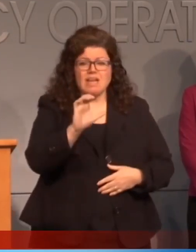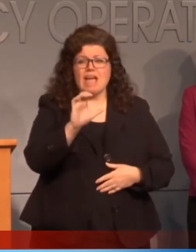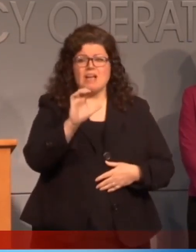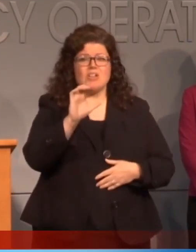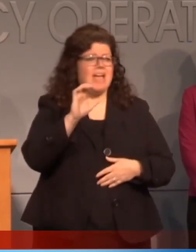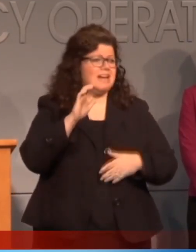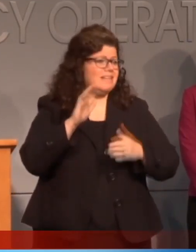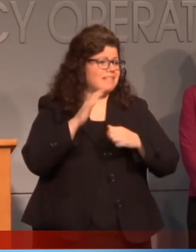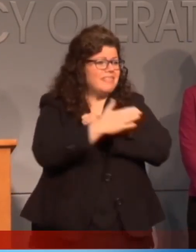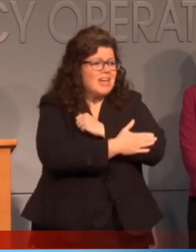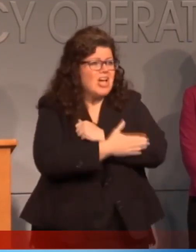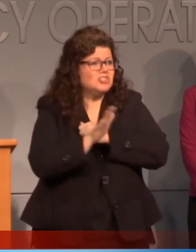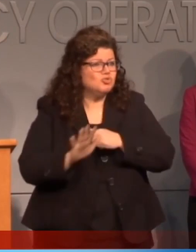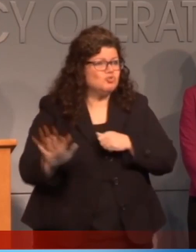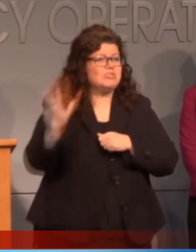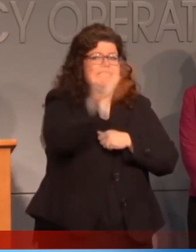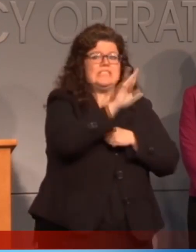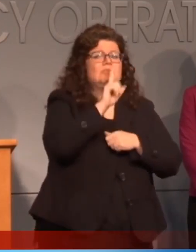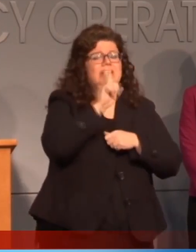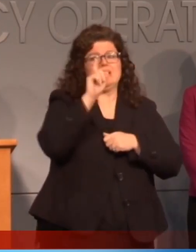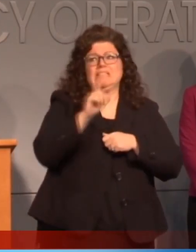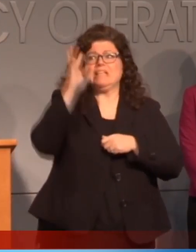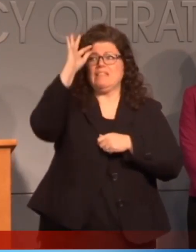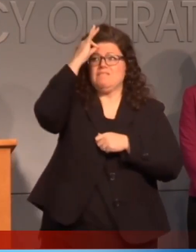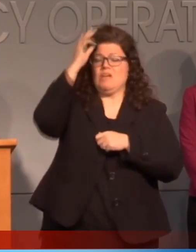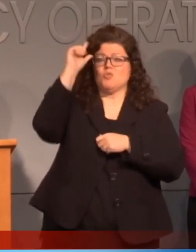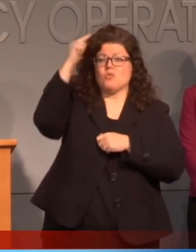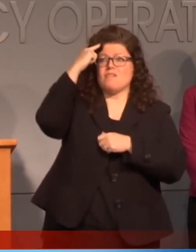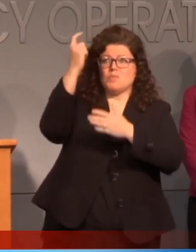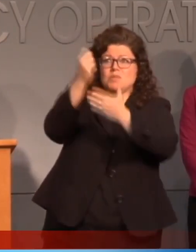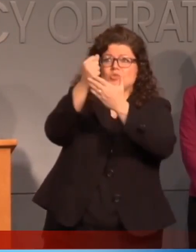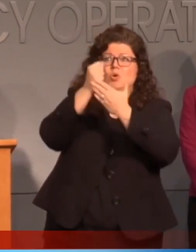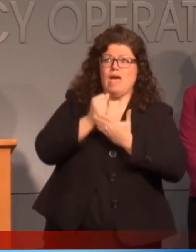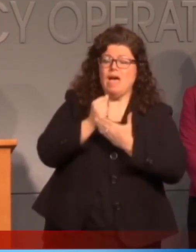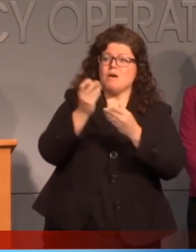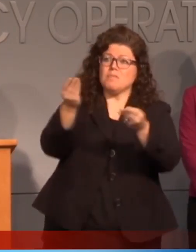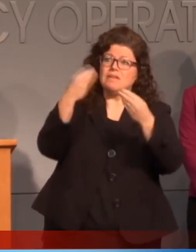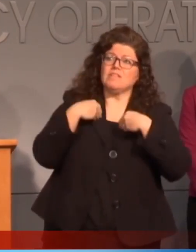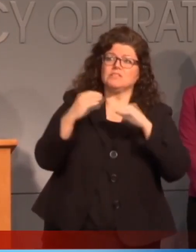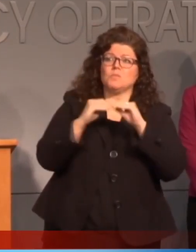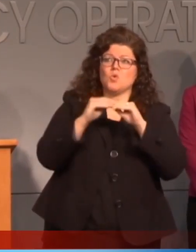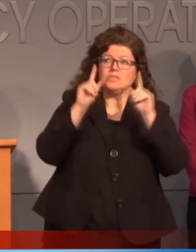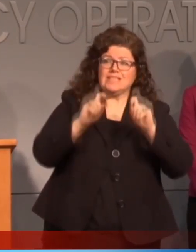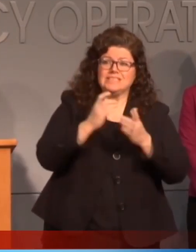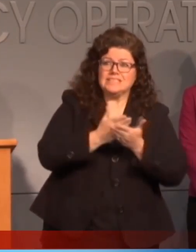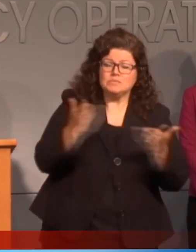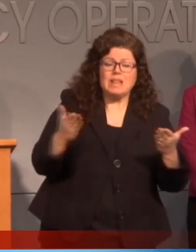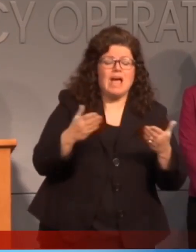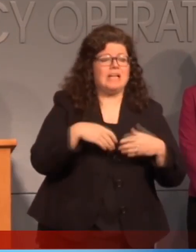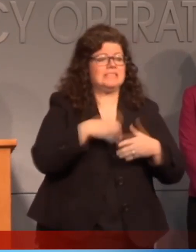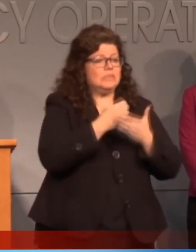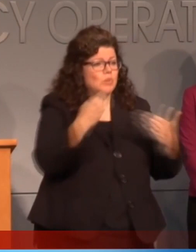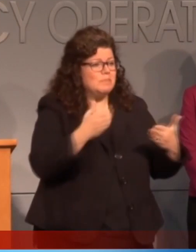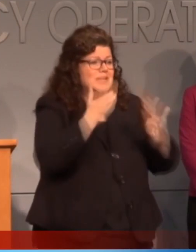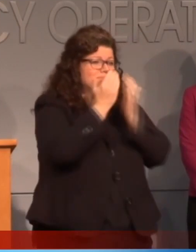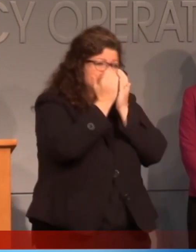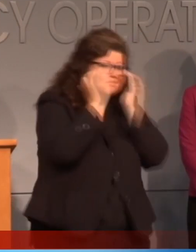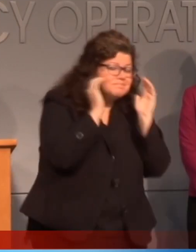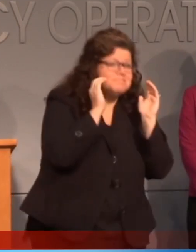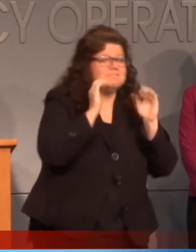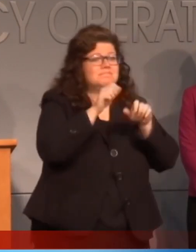of the country will need the federal government to step up with testing supplies, equipment, and